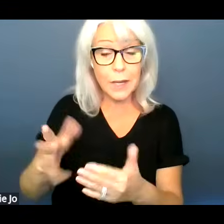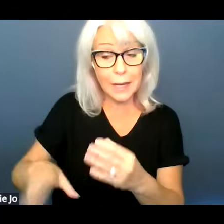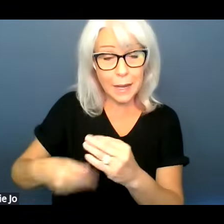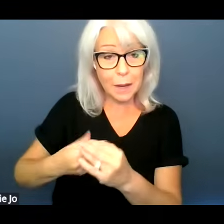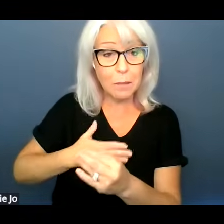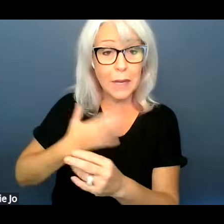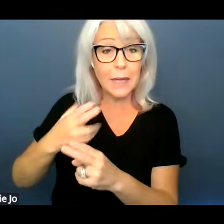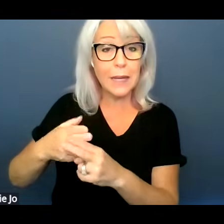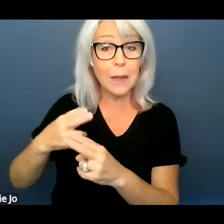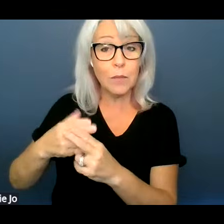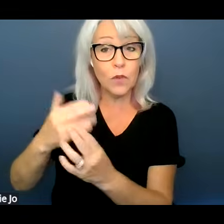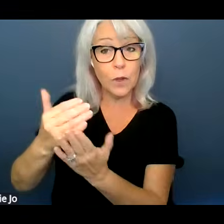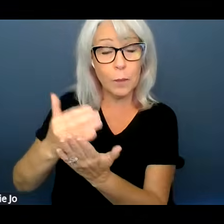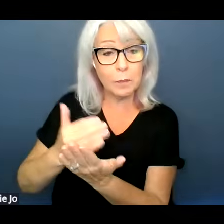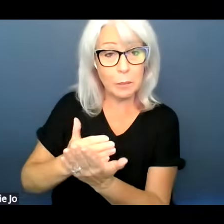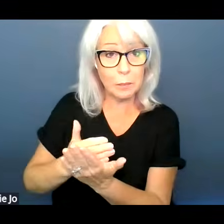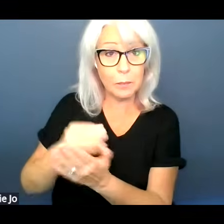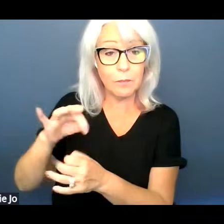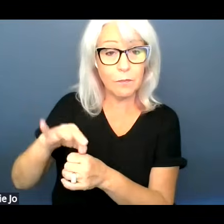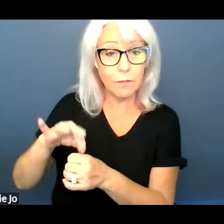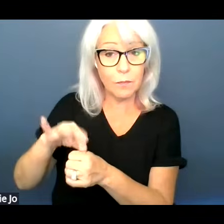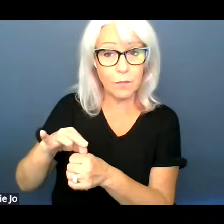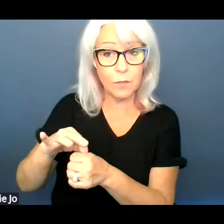you. If you would stay, questions for?